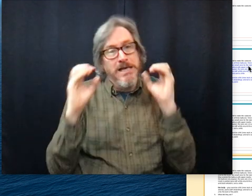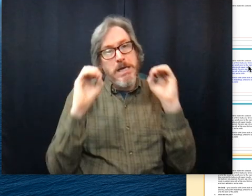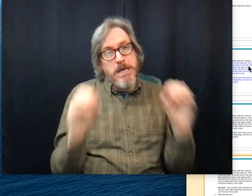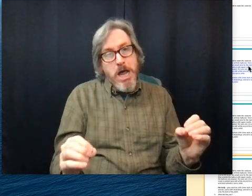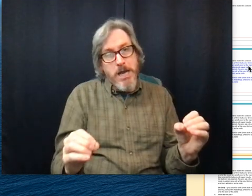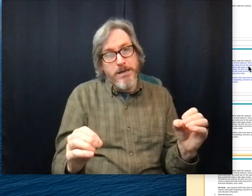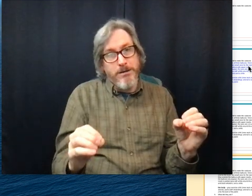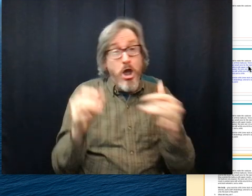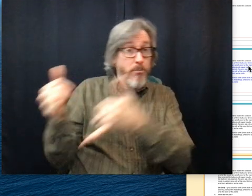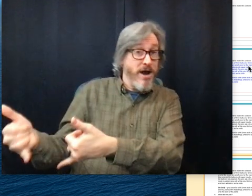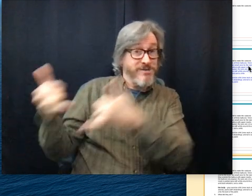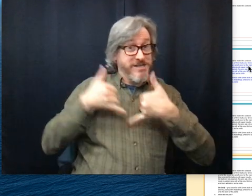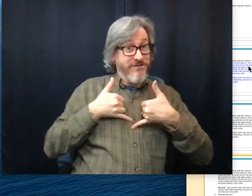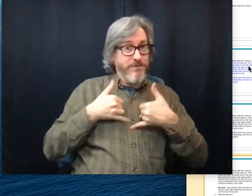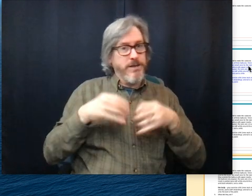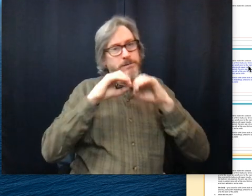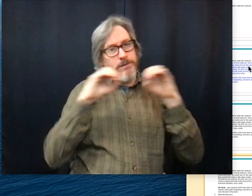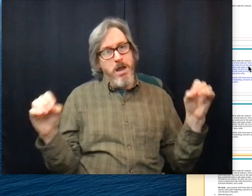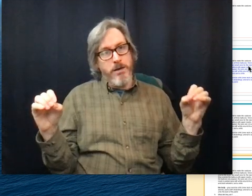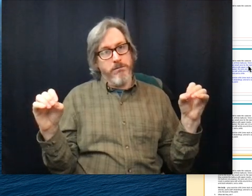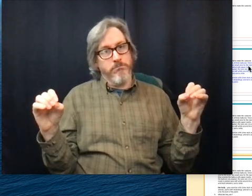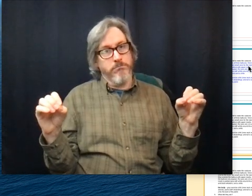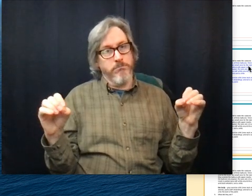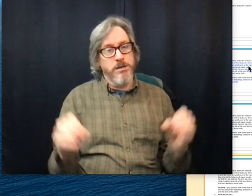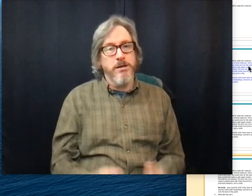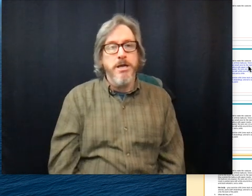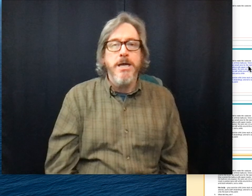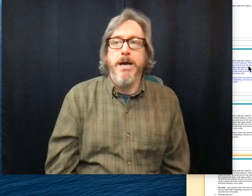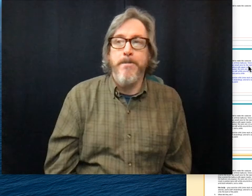Prizes? None. Prize was given to me? None.